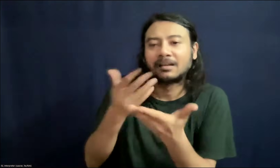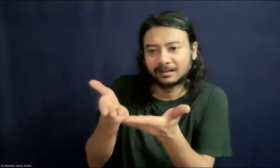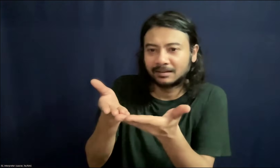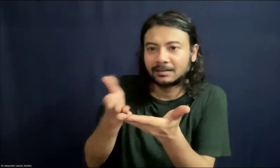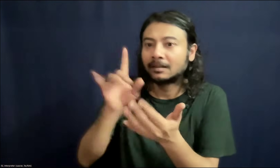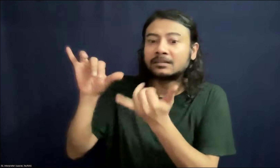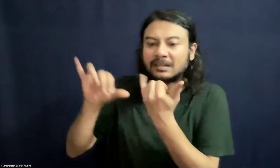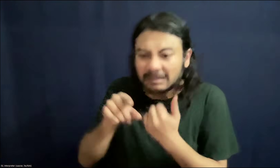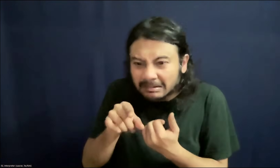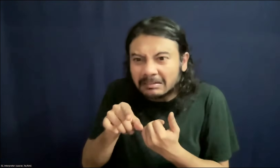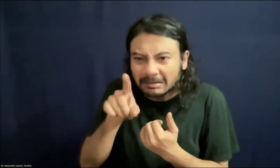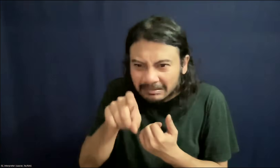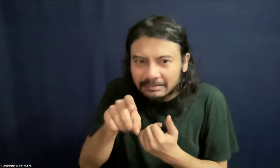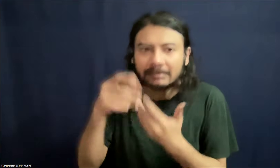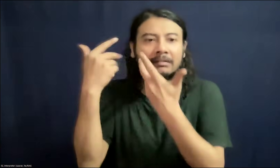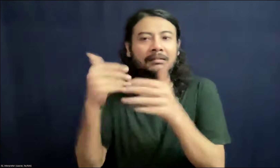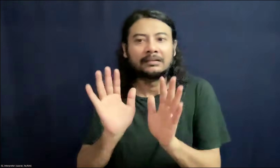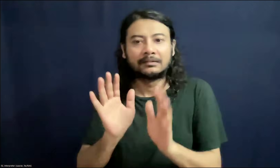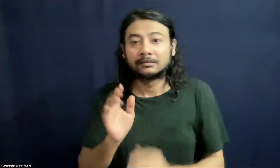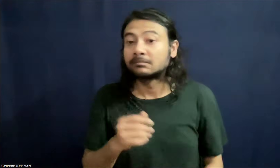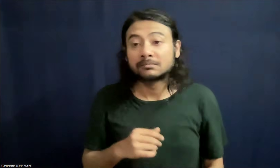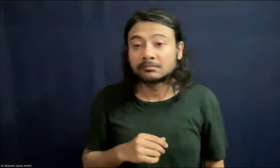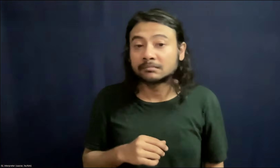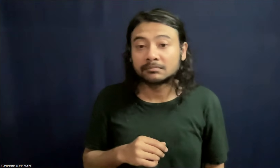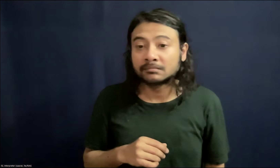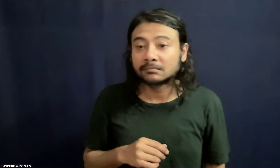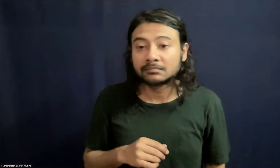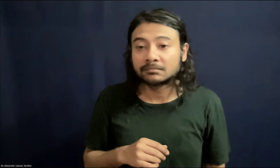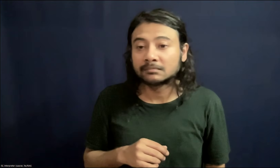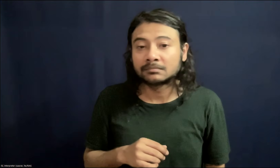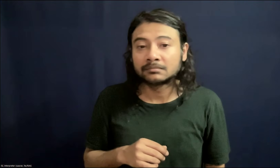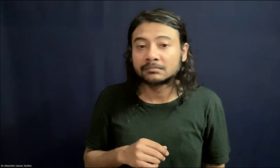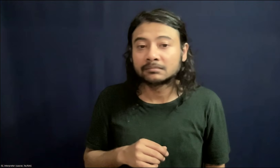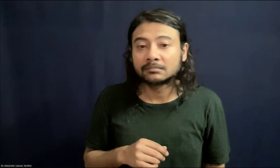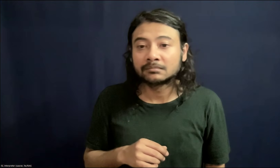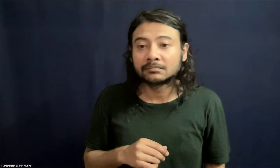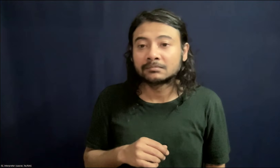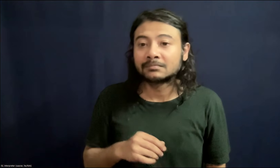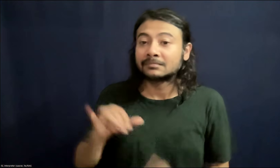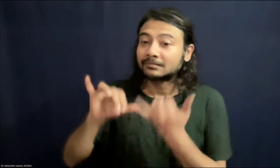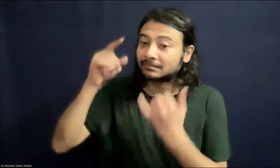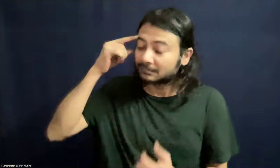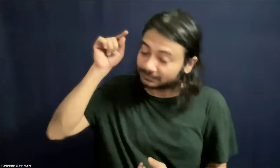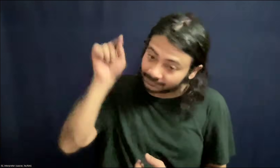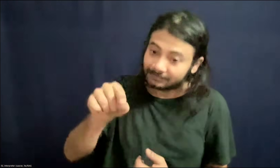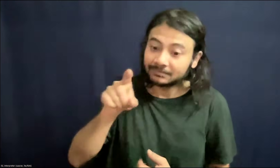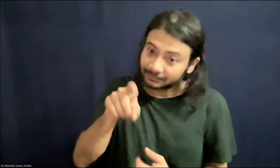not even disown a worm who is living in the stool. Krishna loves that